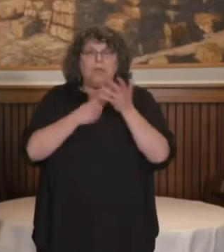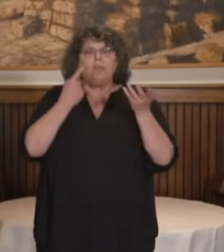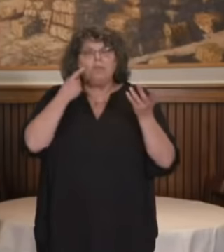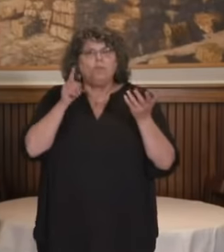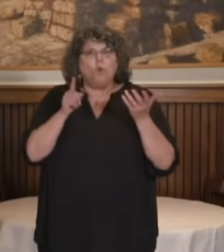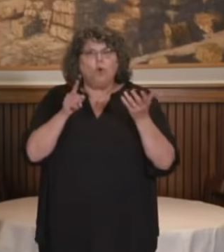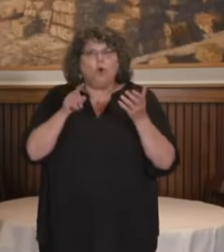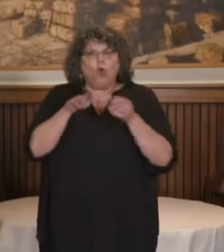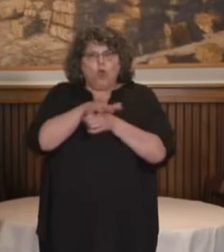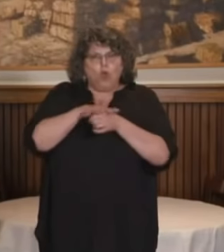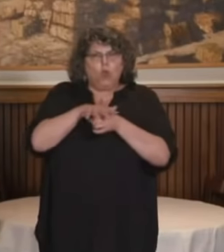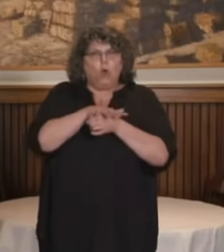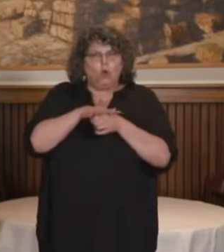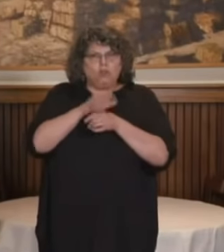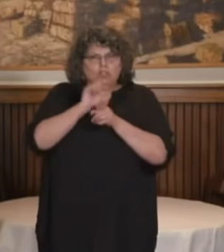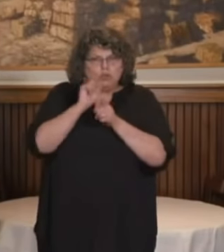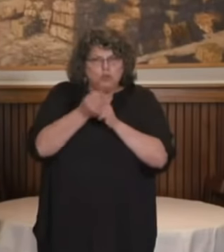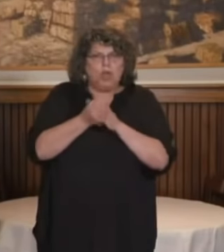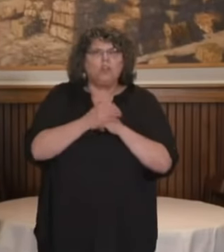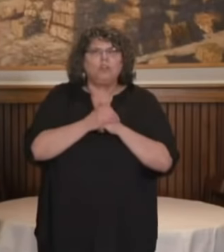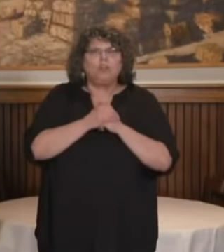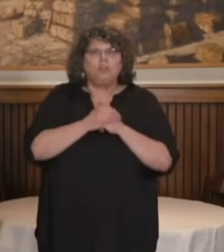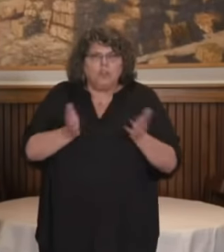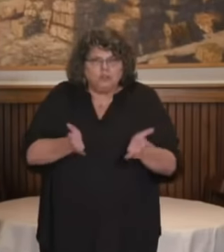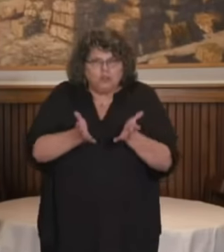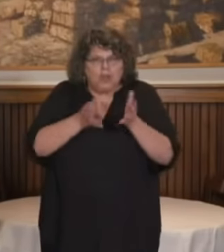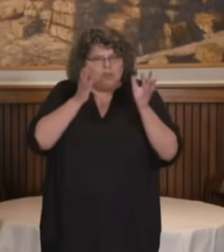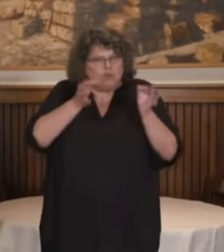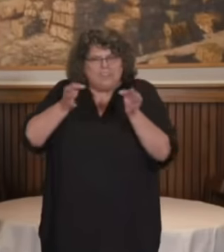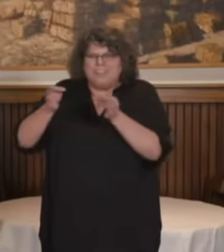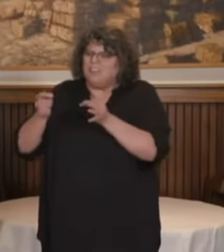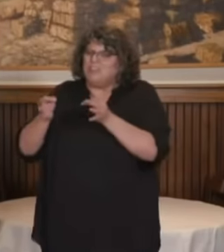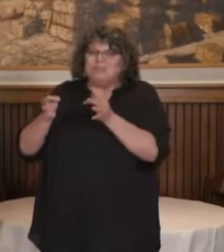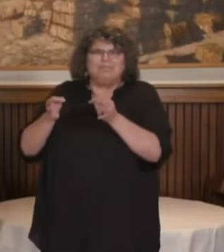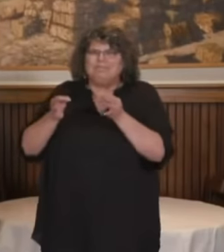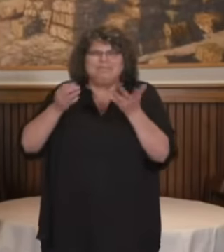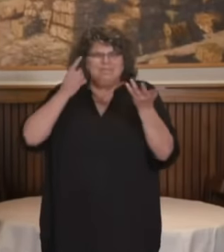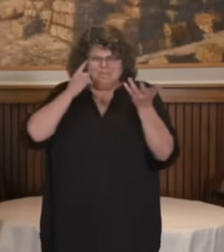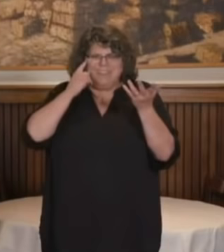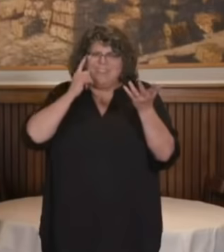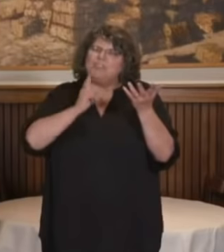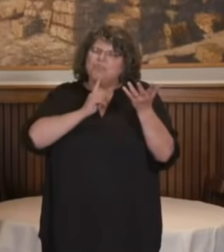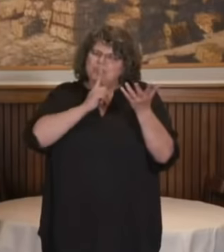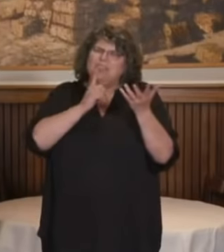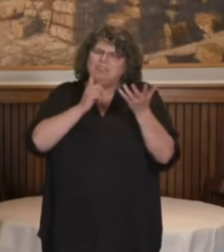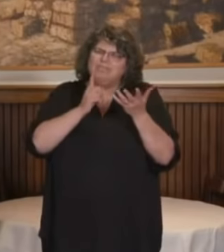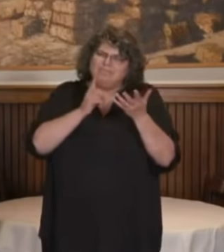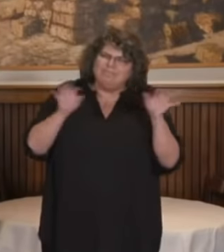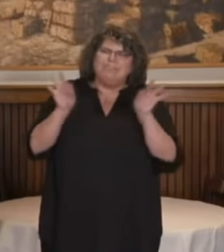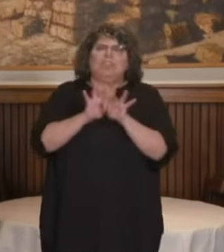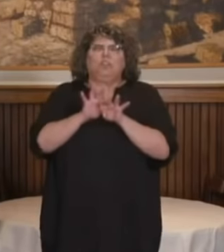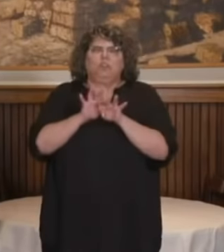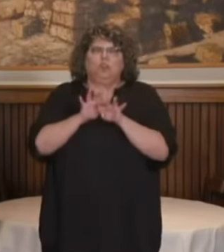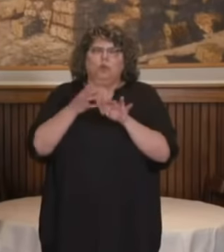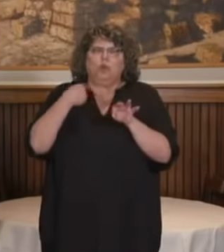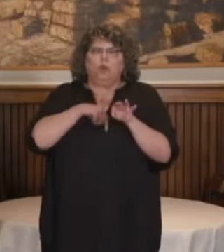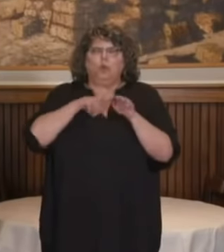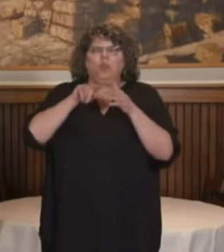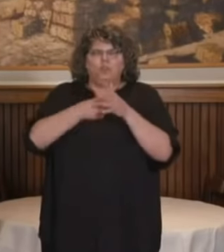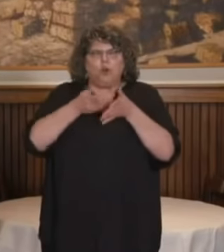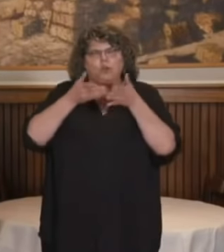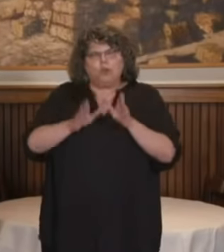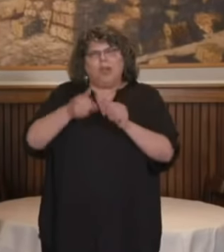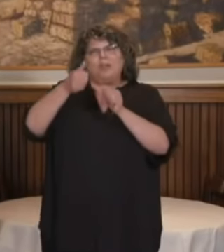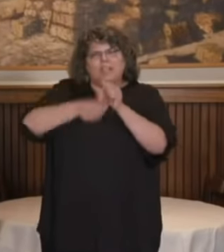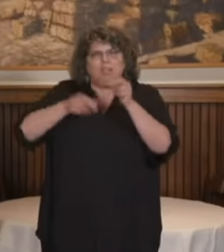of local conditions that drive those decisions, I think make it almost essential that we move into this on a